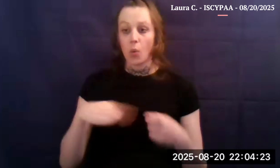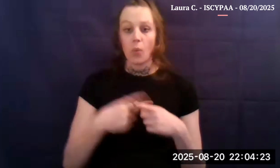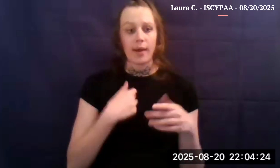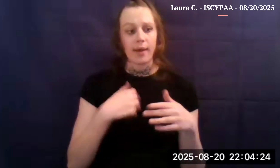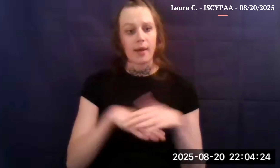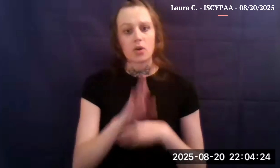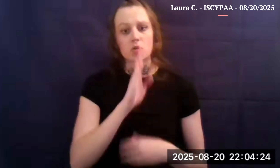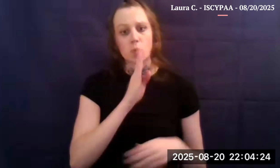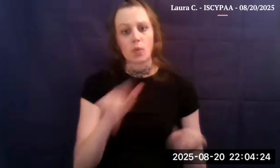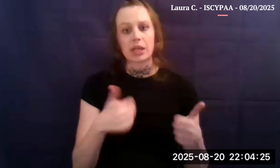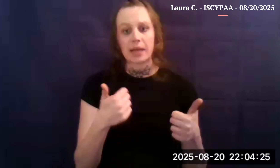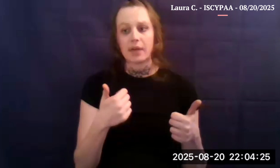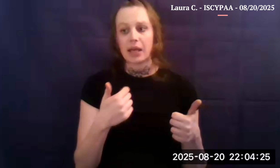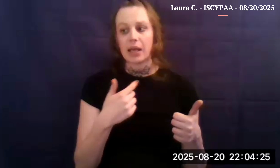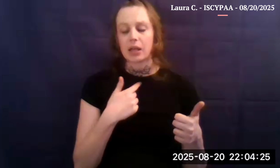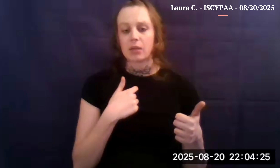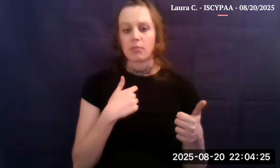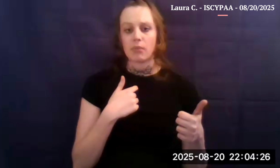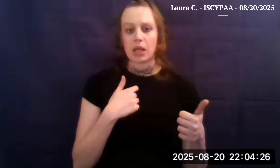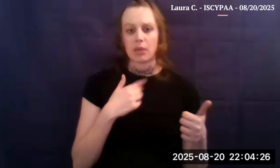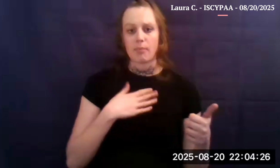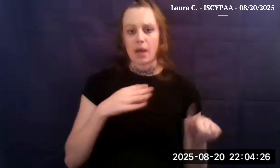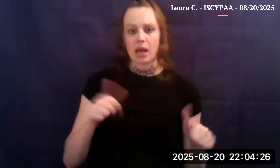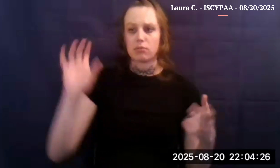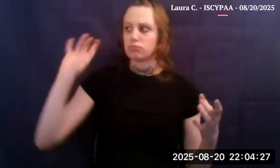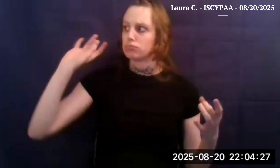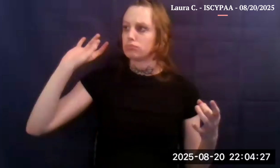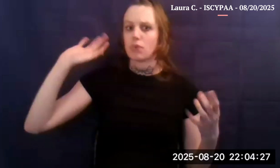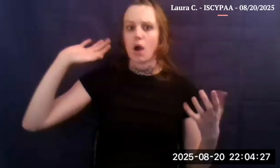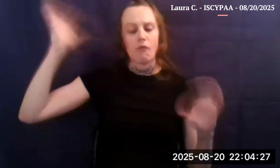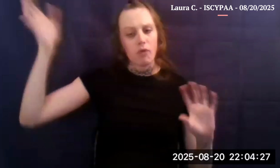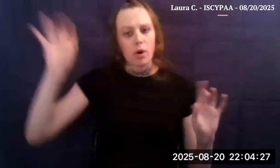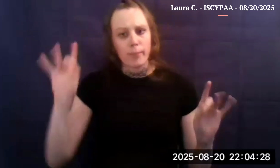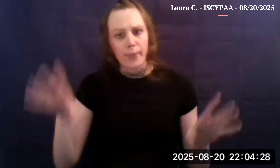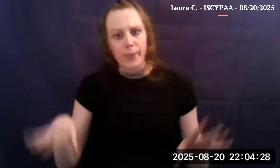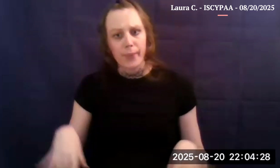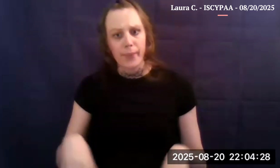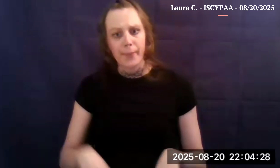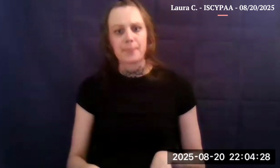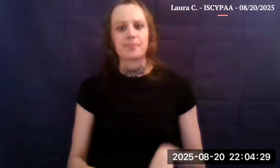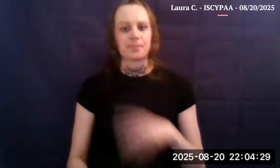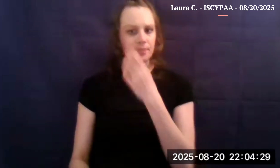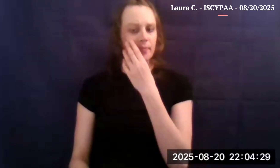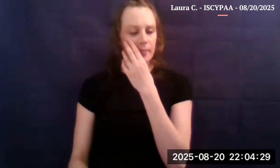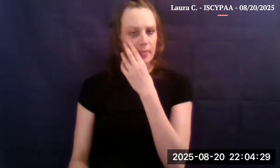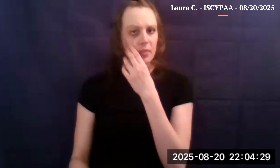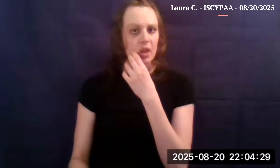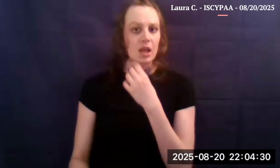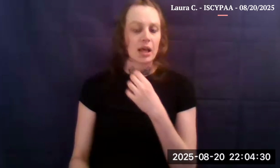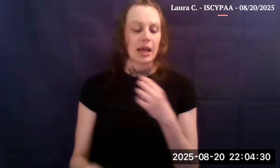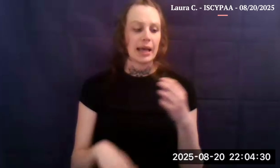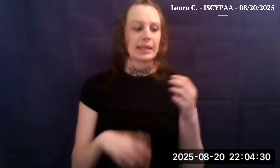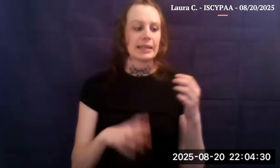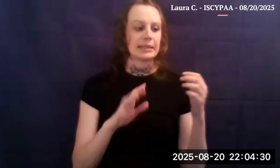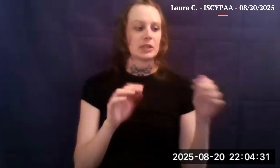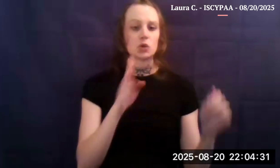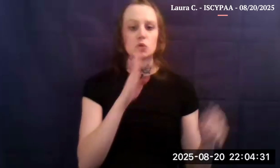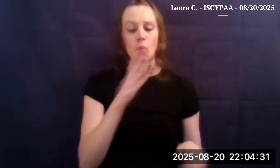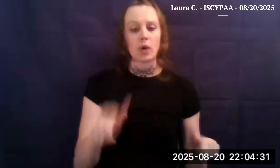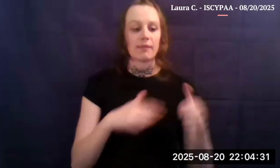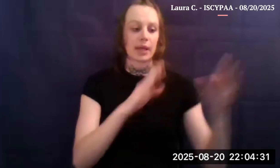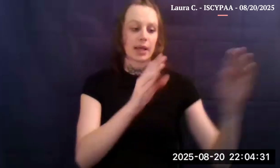so bad when I came into sober living, when I first came into this program, and it taught me how